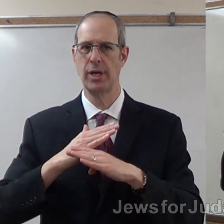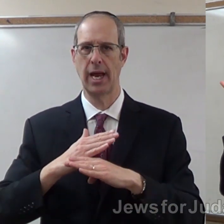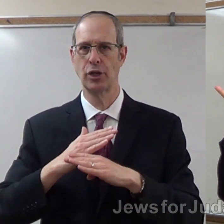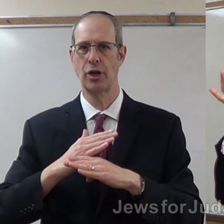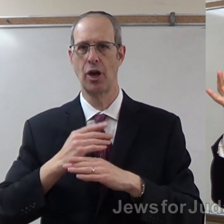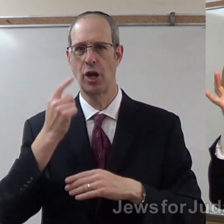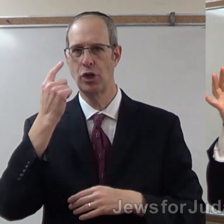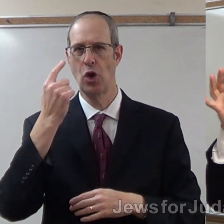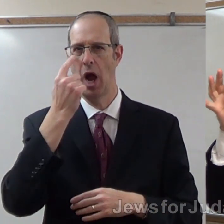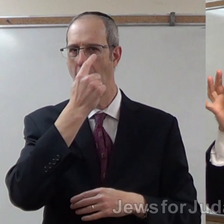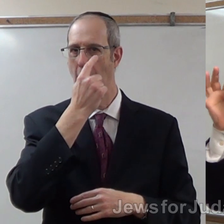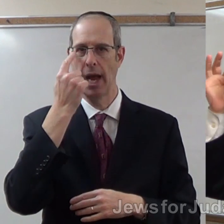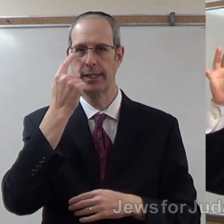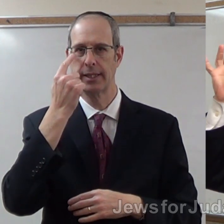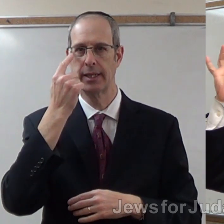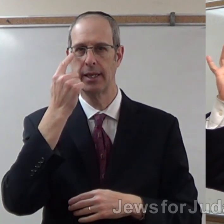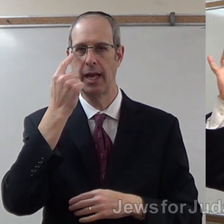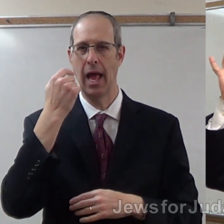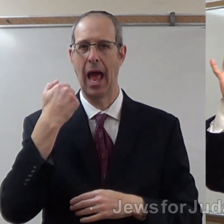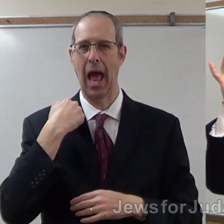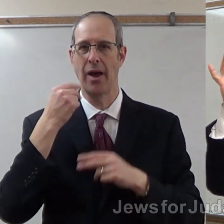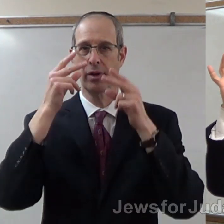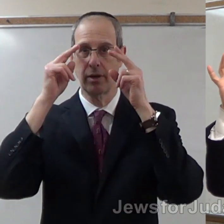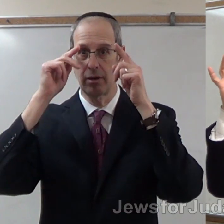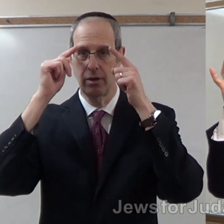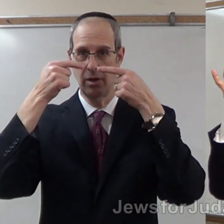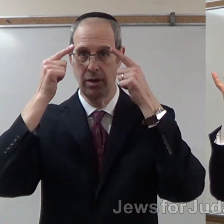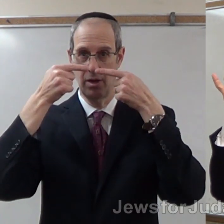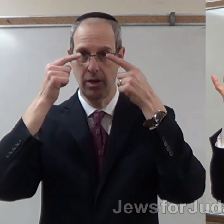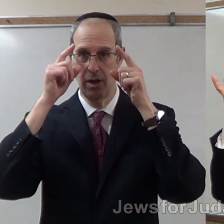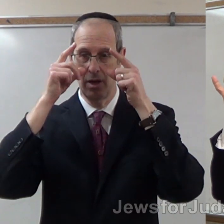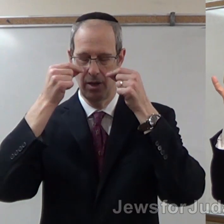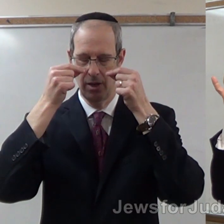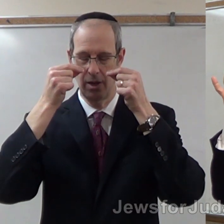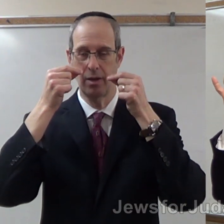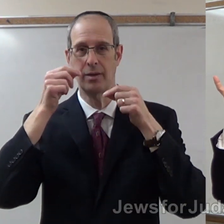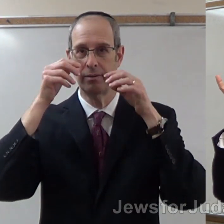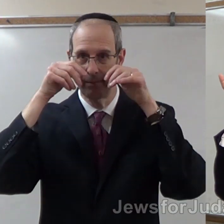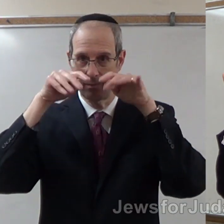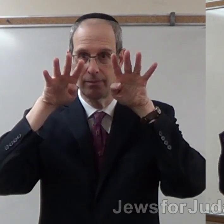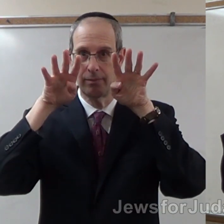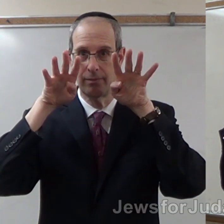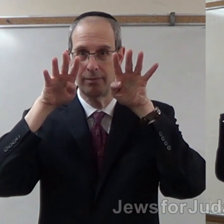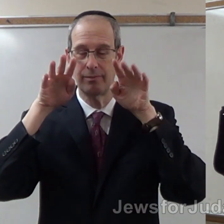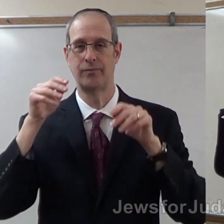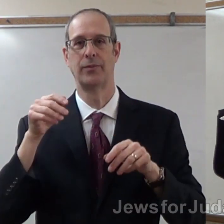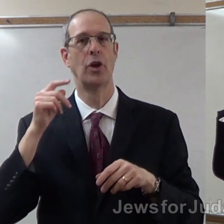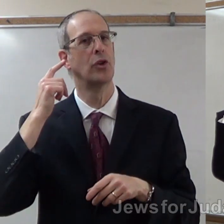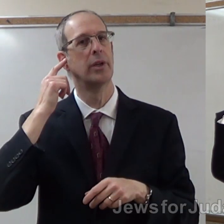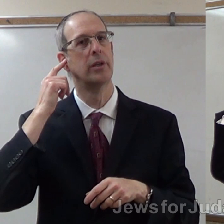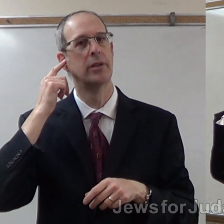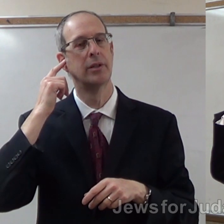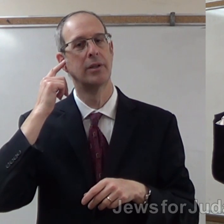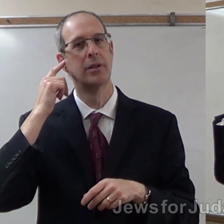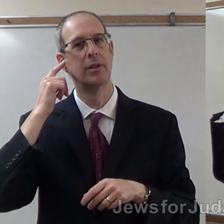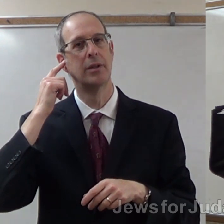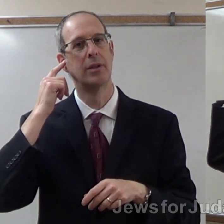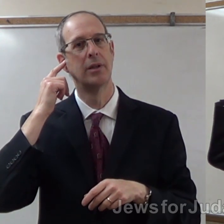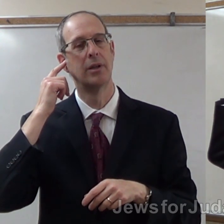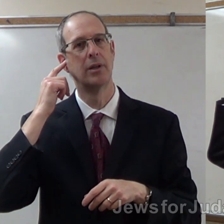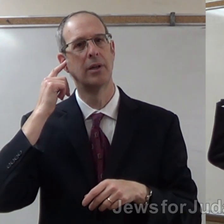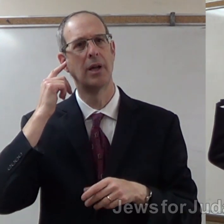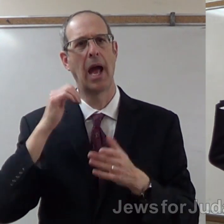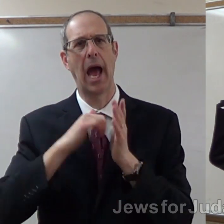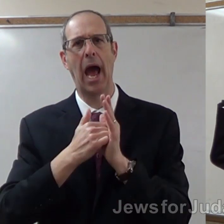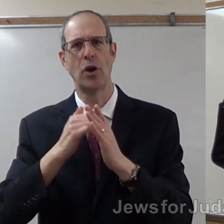So your eyes have your eyelids and your eyelashes. Your ears, how